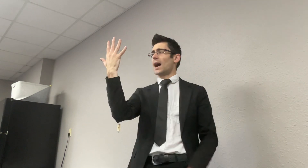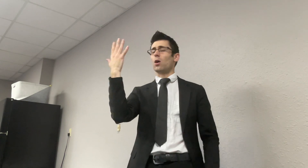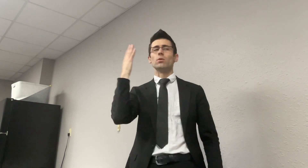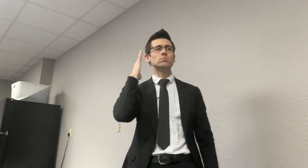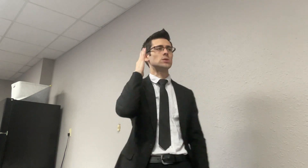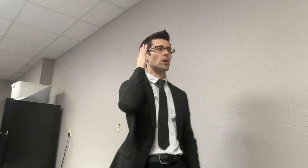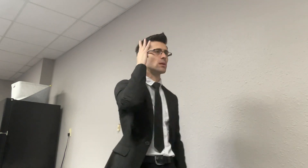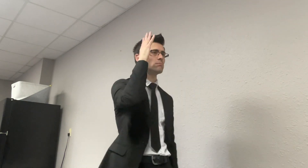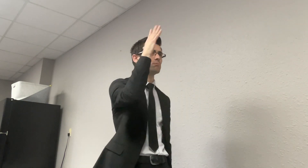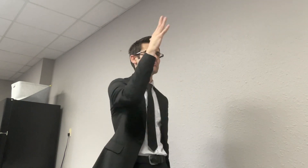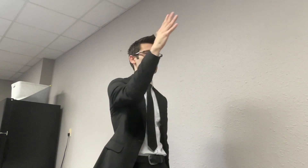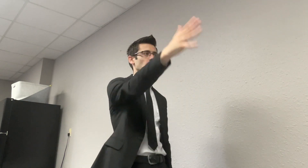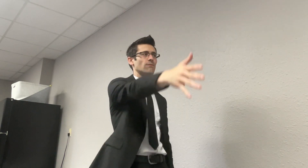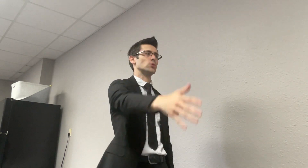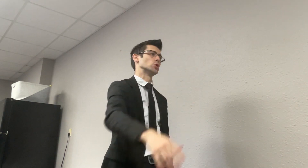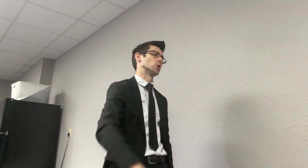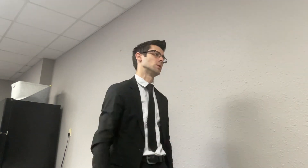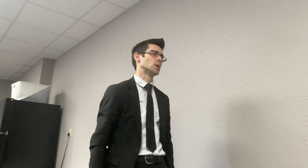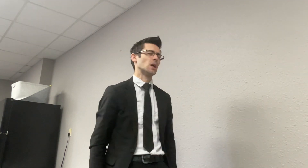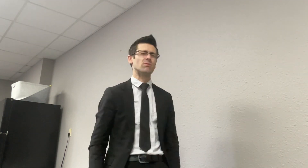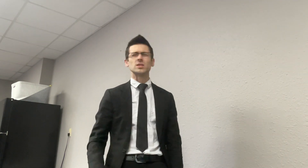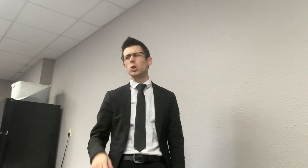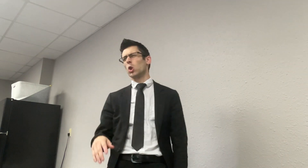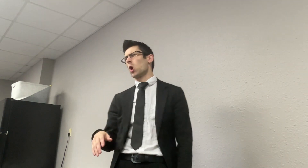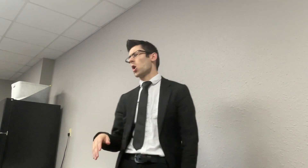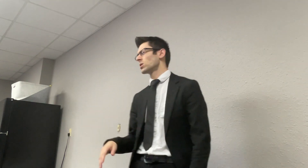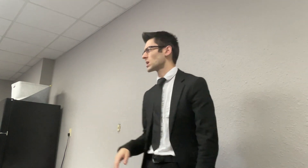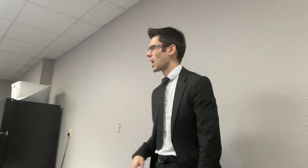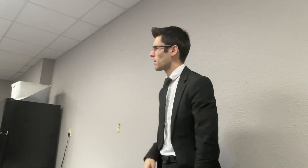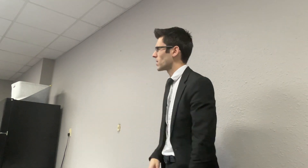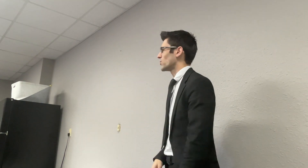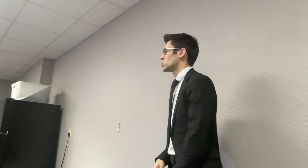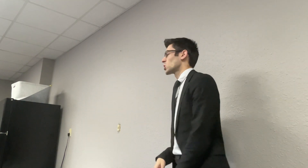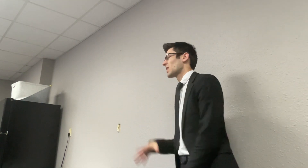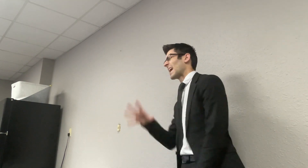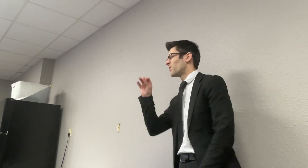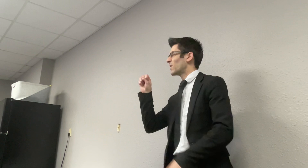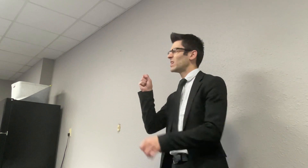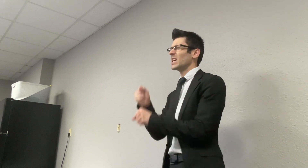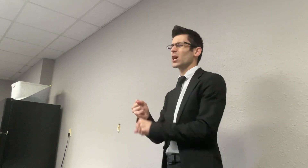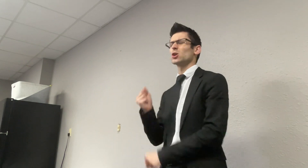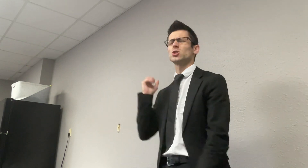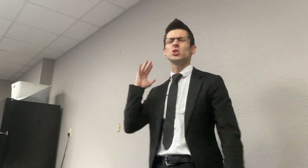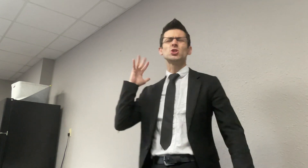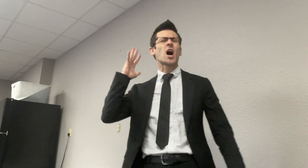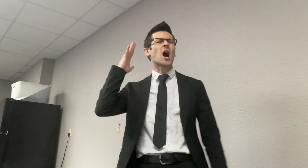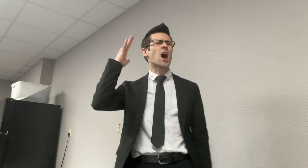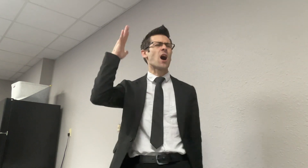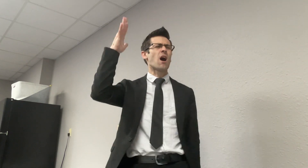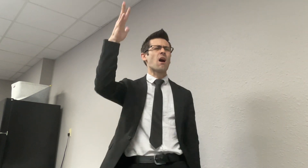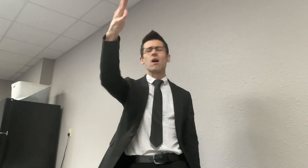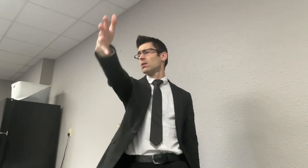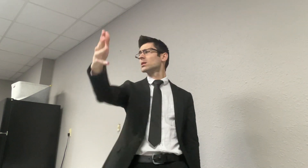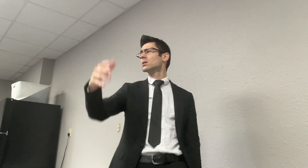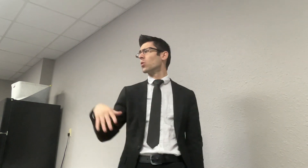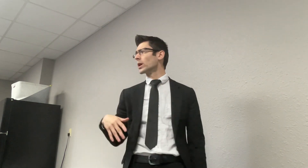out, sorry, future. If it's a long time in the future, like 50 years, it